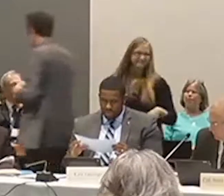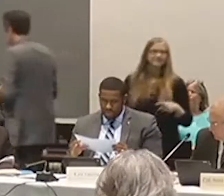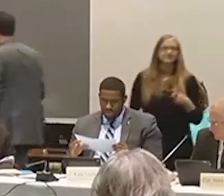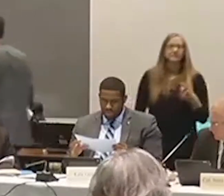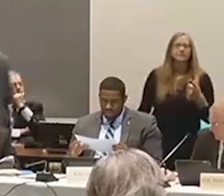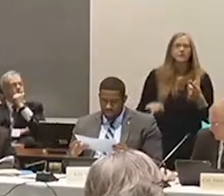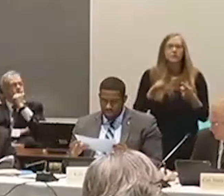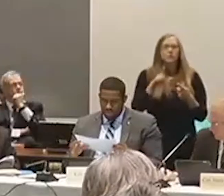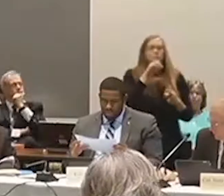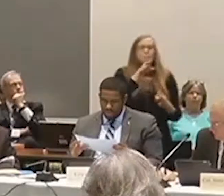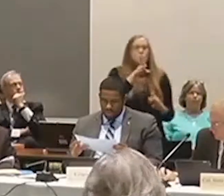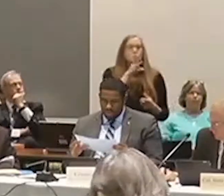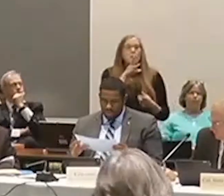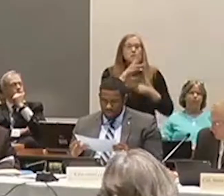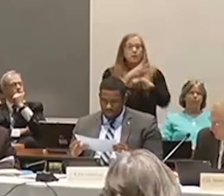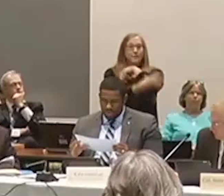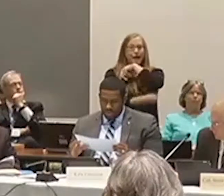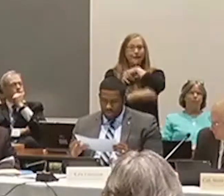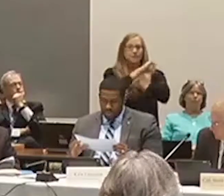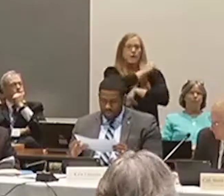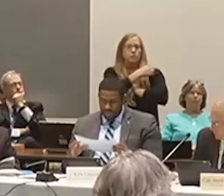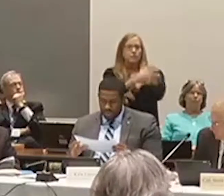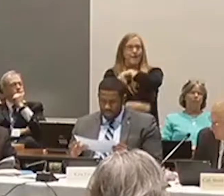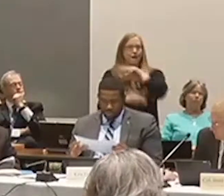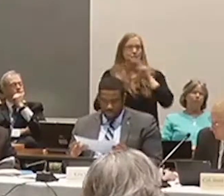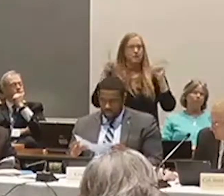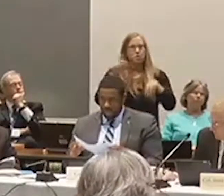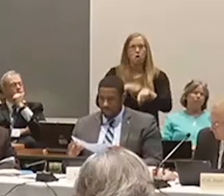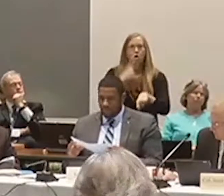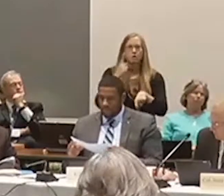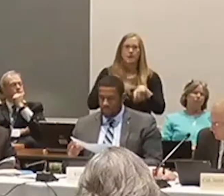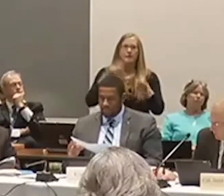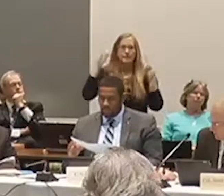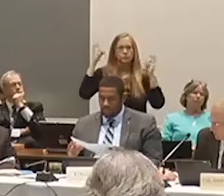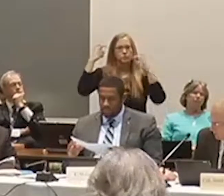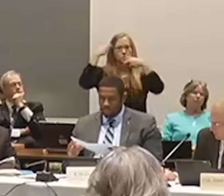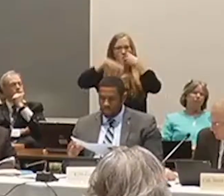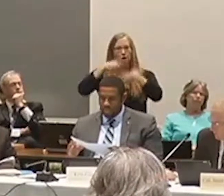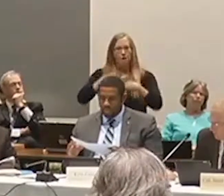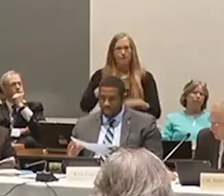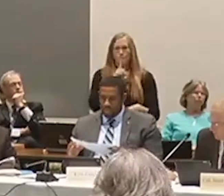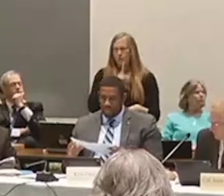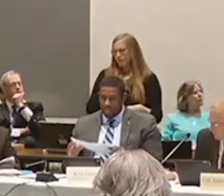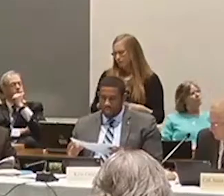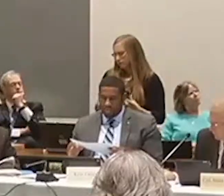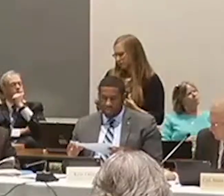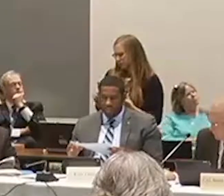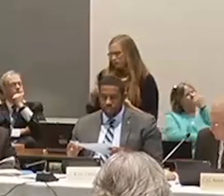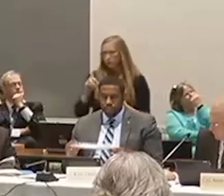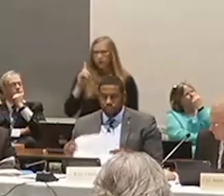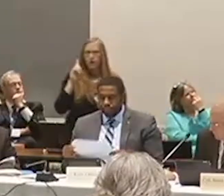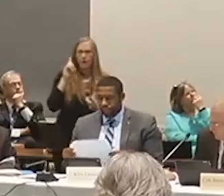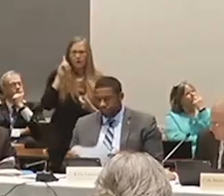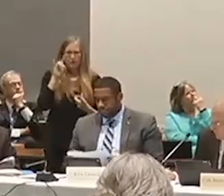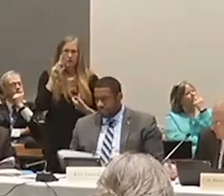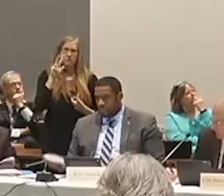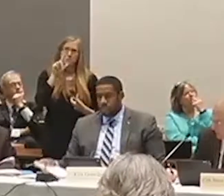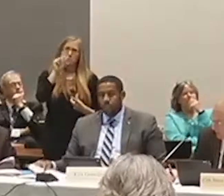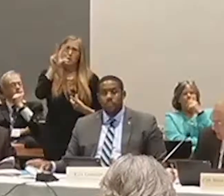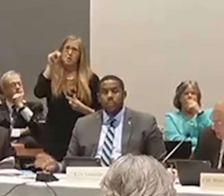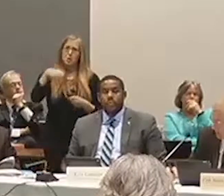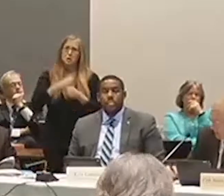water poverty, energy poverty. These are longstanding issues. And I actually worked on a report decades ago when I was at